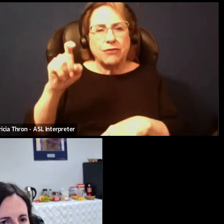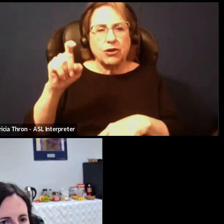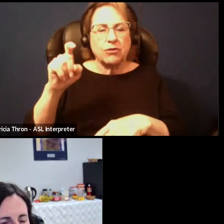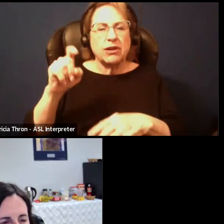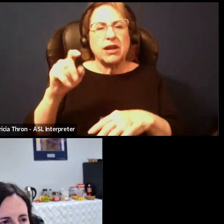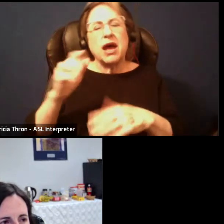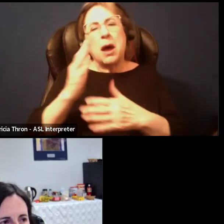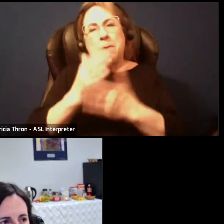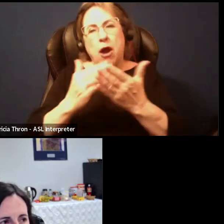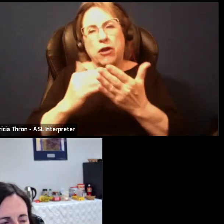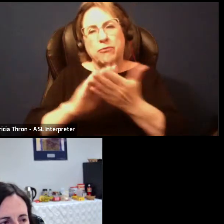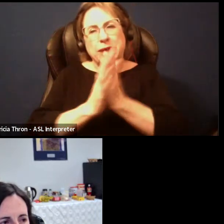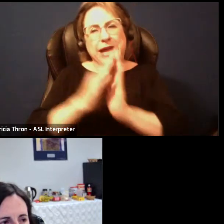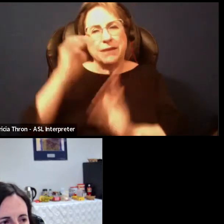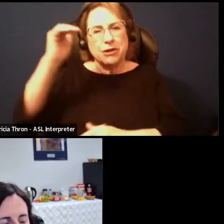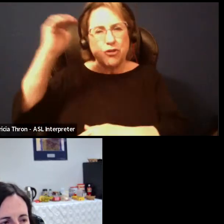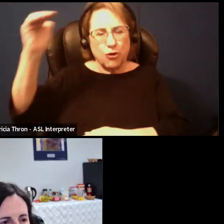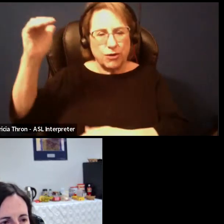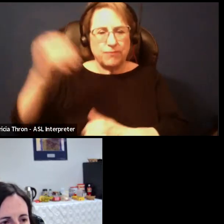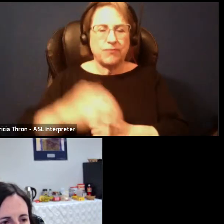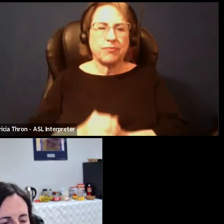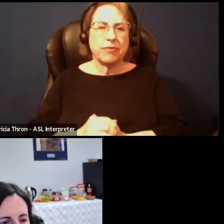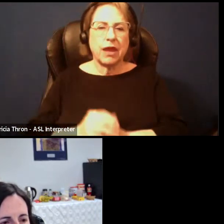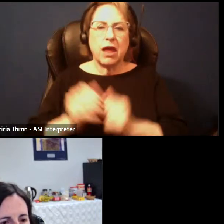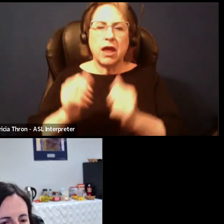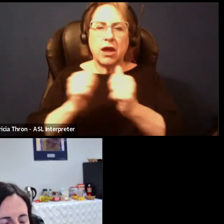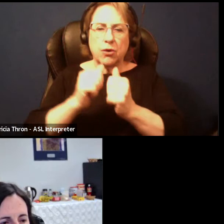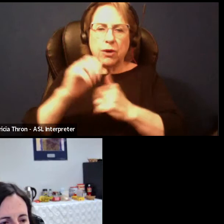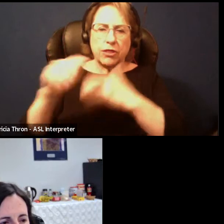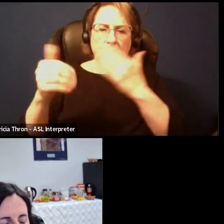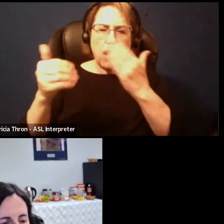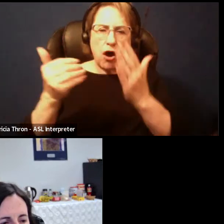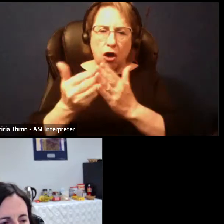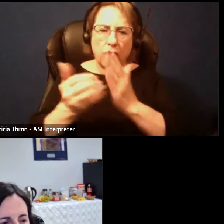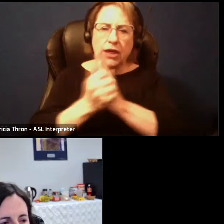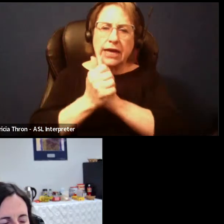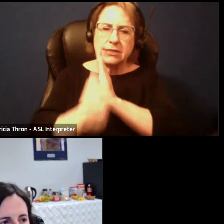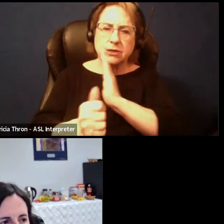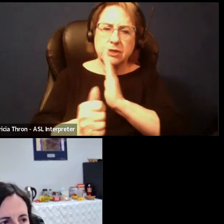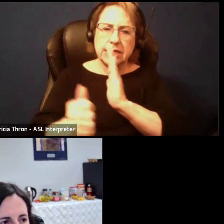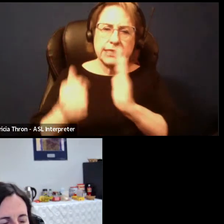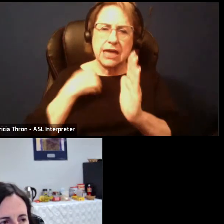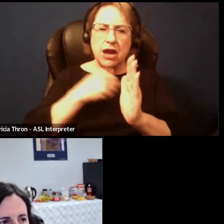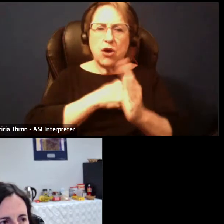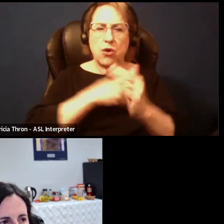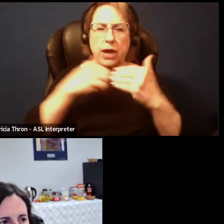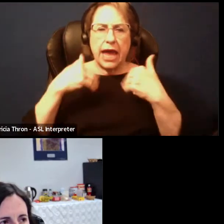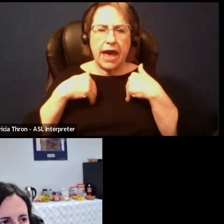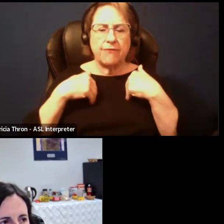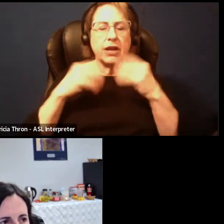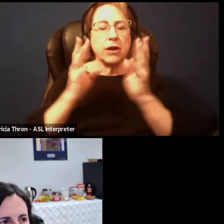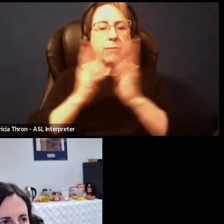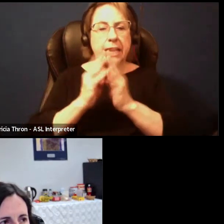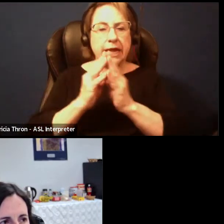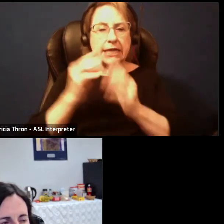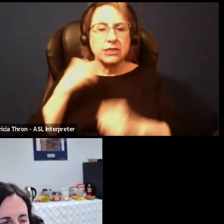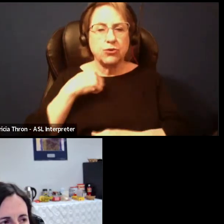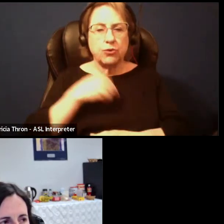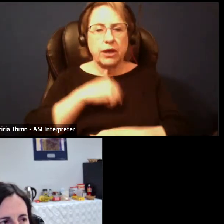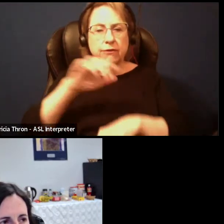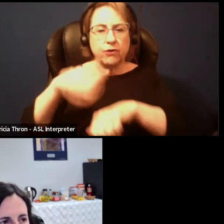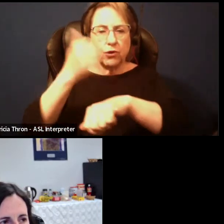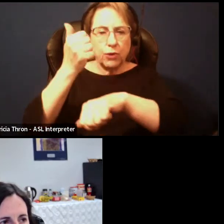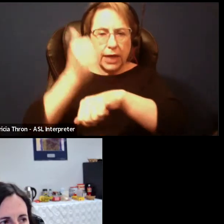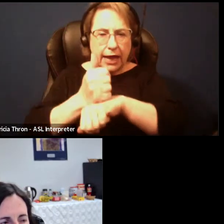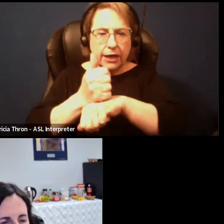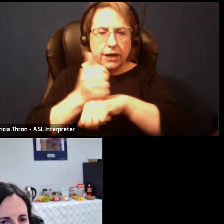I really like too, with all the expertise that we get in our meetings, that we have created a framework for moving forward so that we could stay